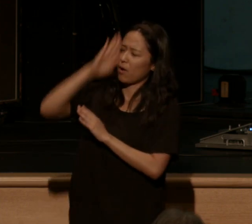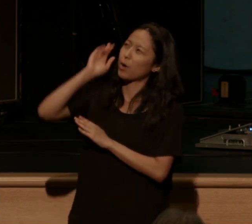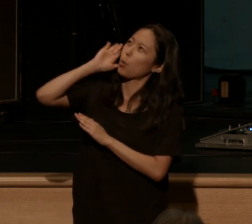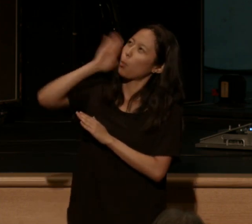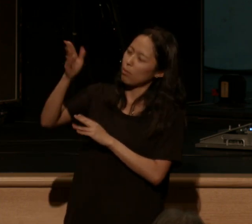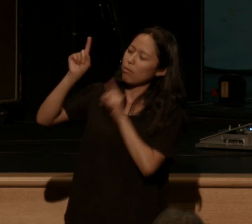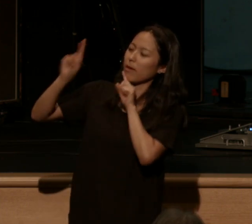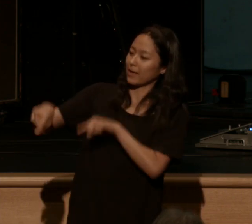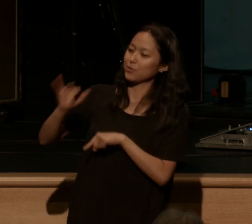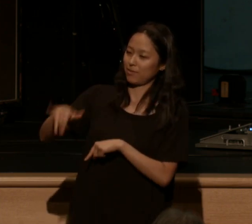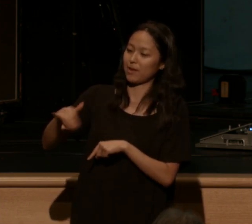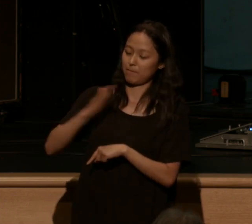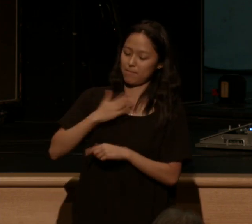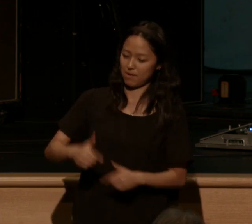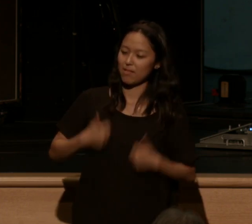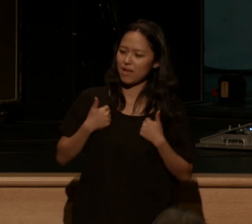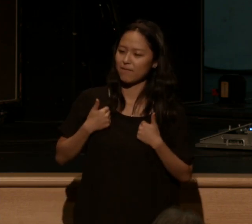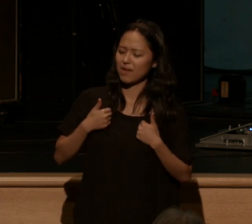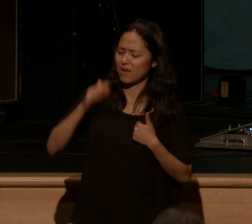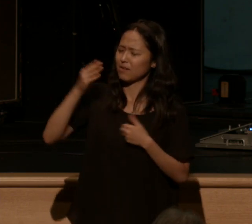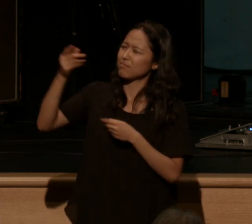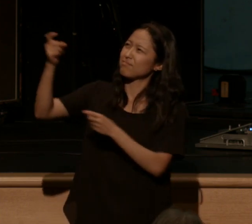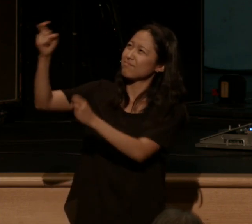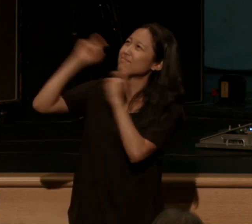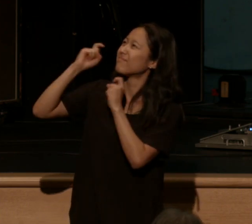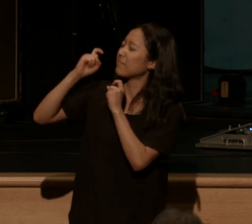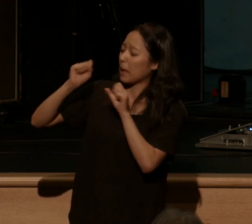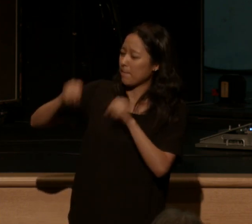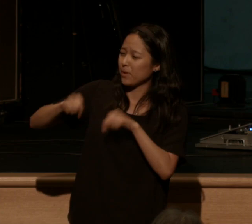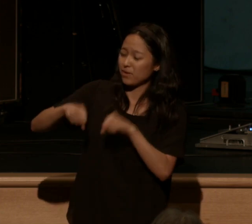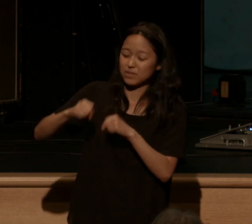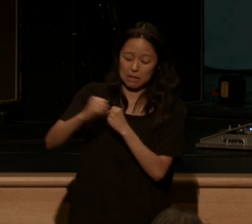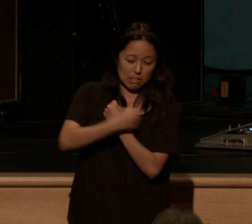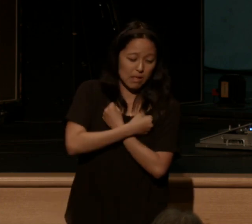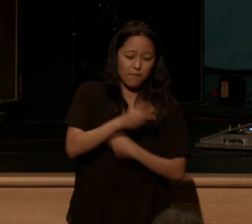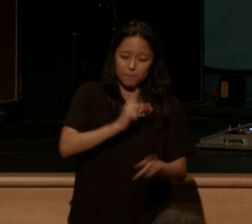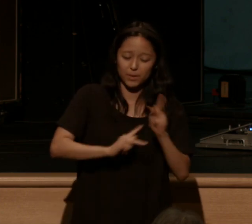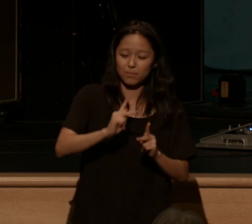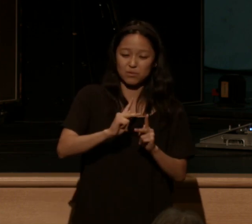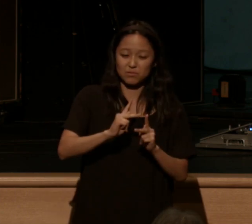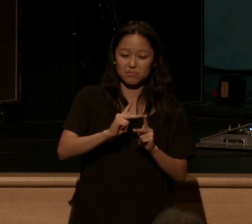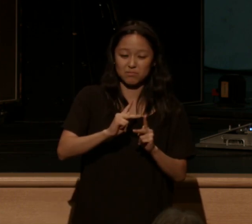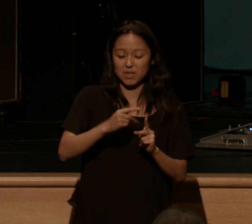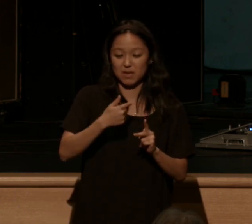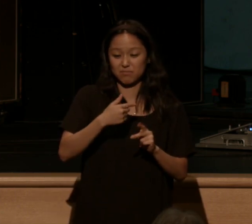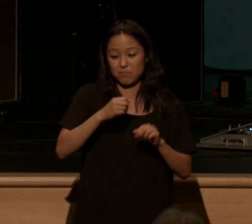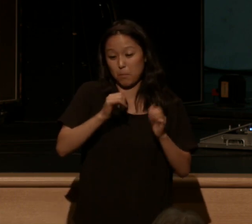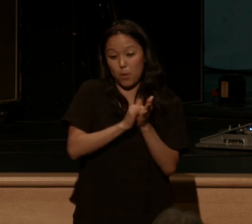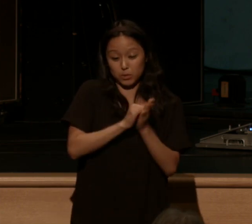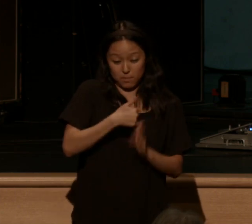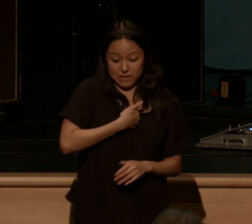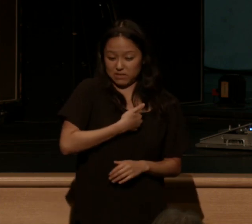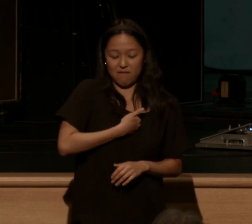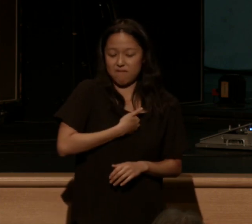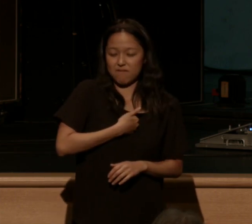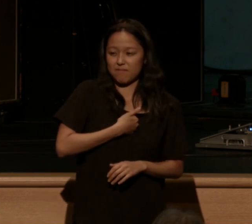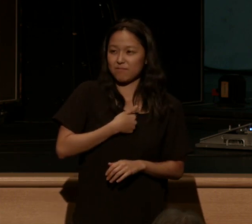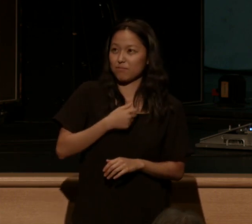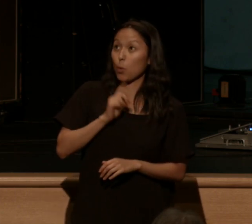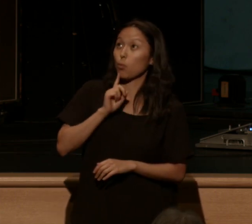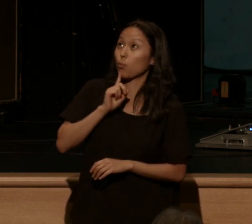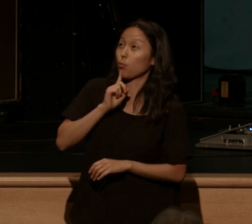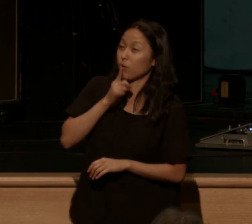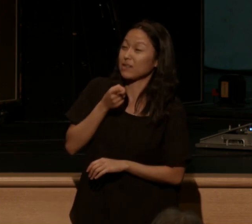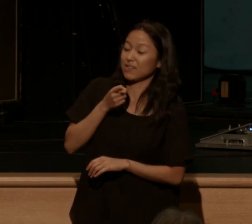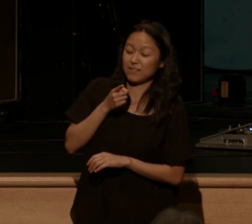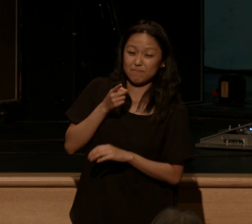me supernatural ability to love people in a way that I would not normally do on my own. Because what's at stake